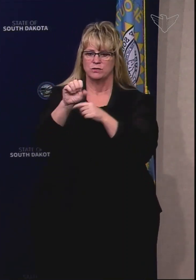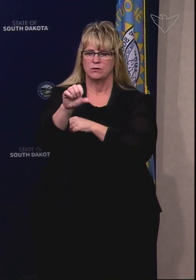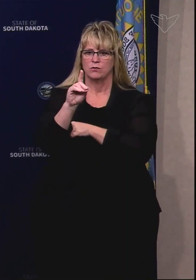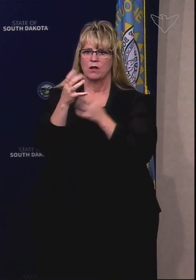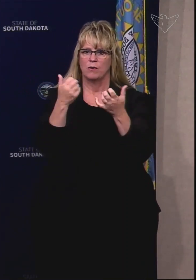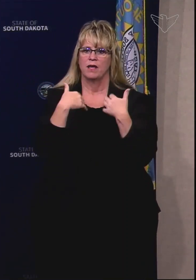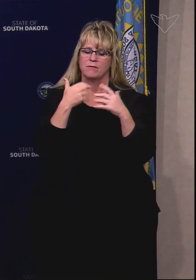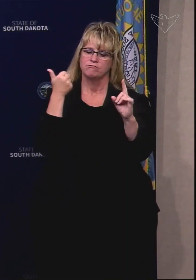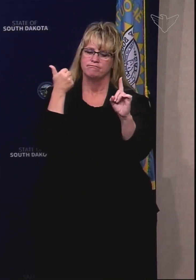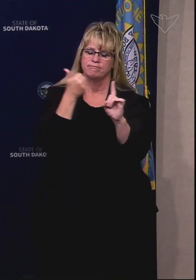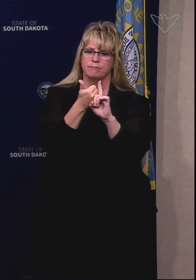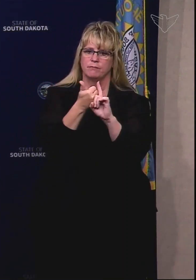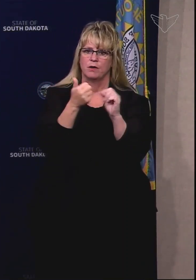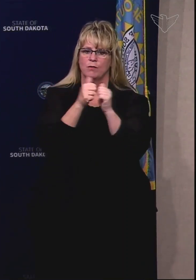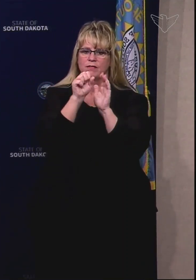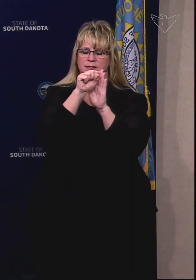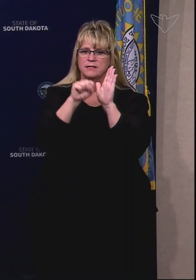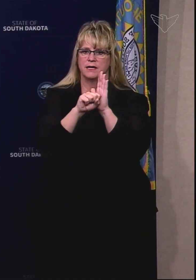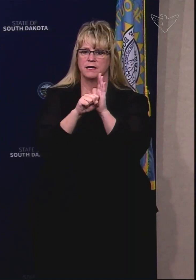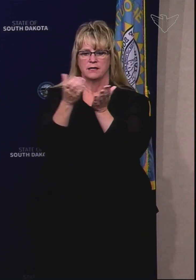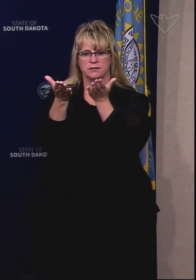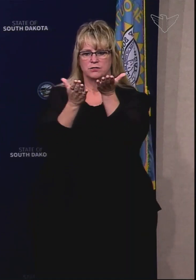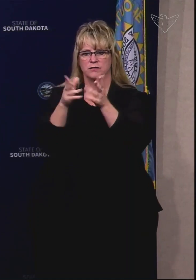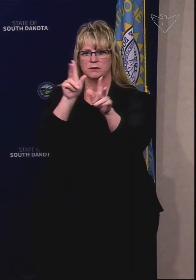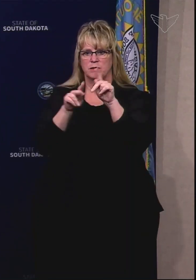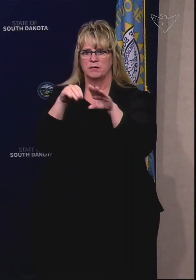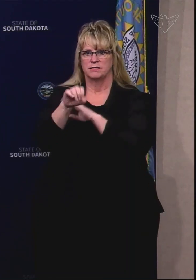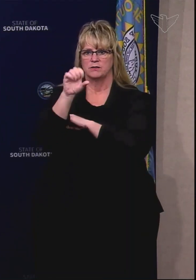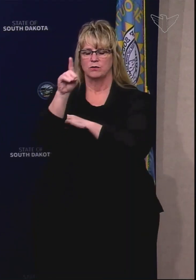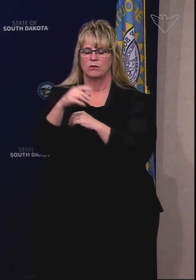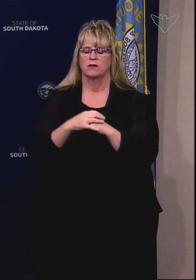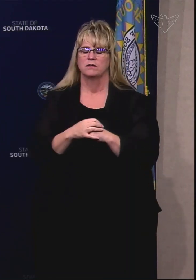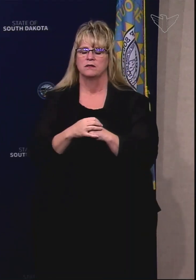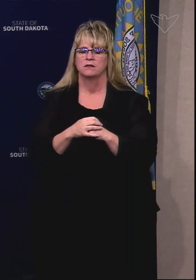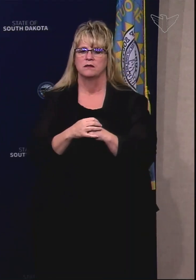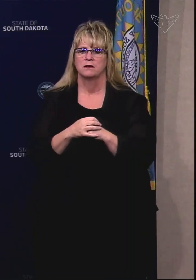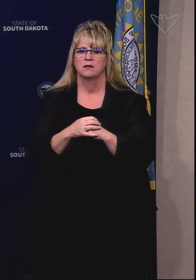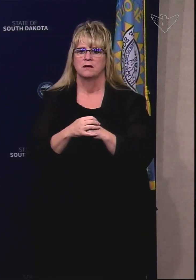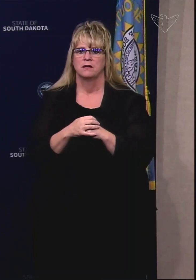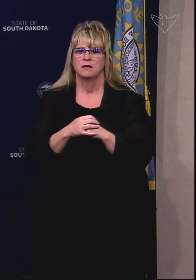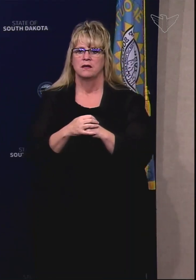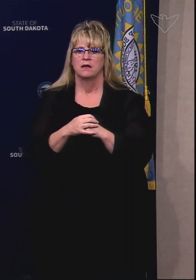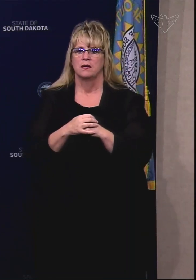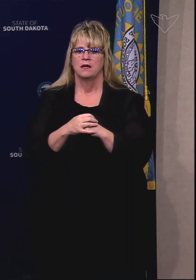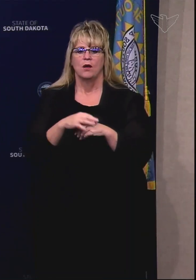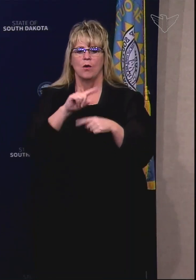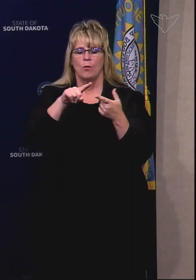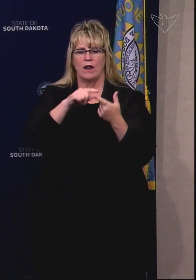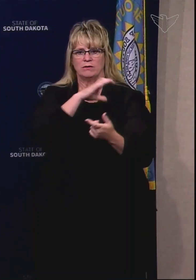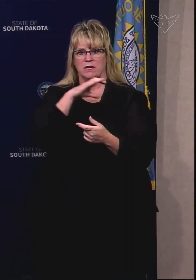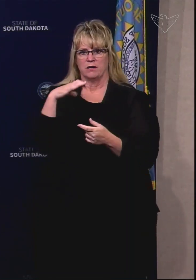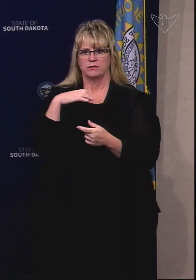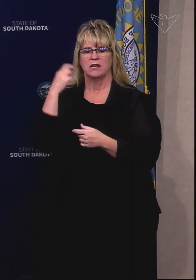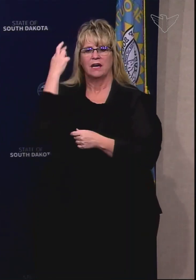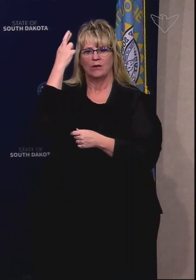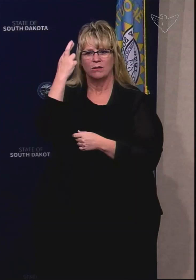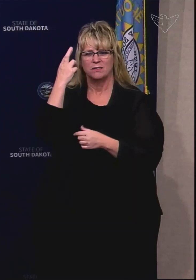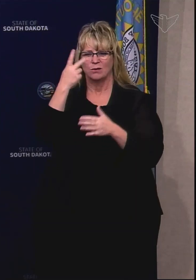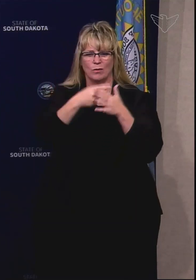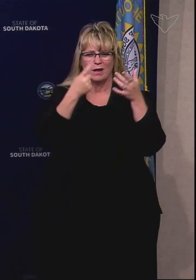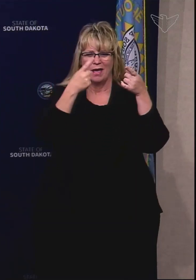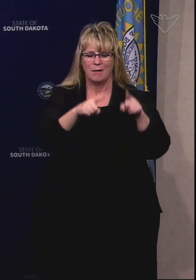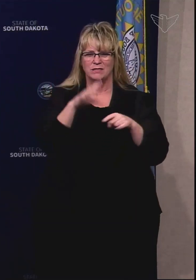state, and I wanted to be of service to the people here. Frankly, I realized when I was in Congress how little gets done at the federal